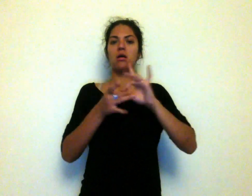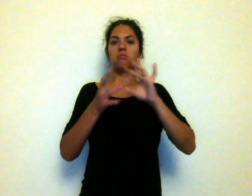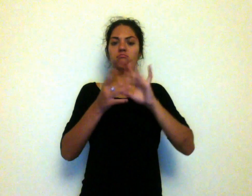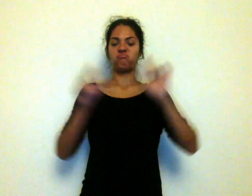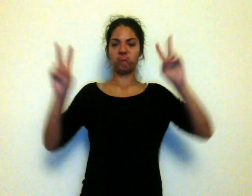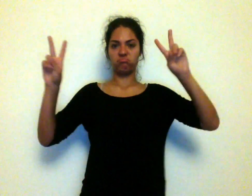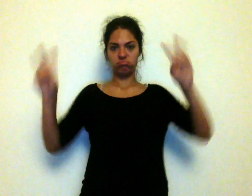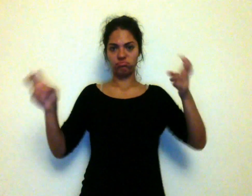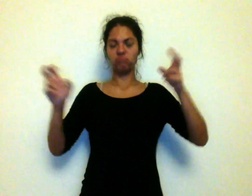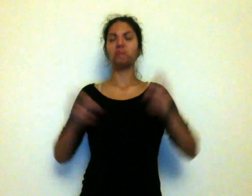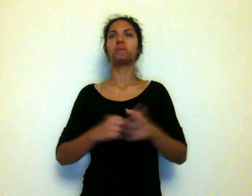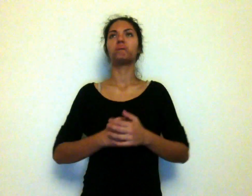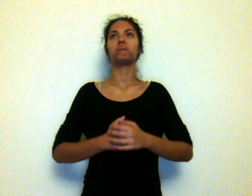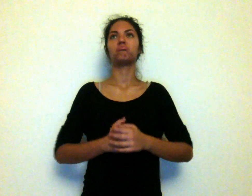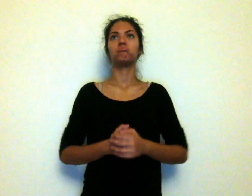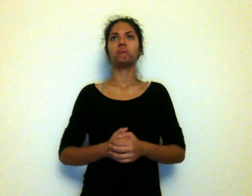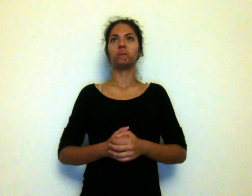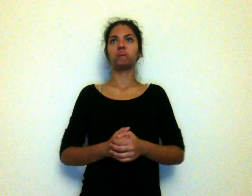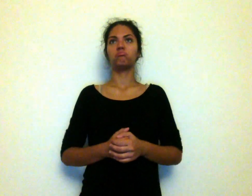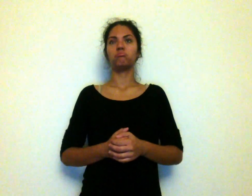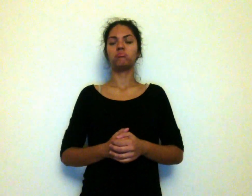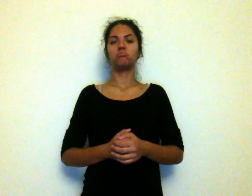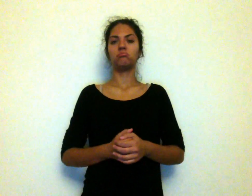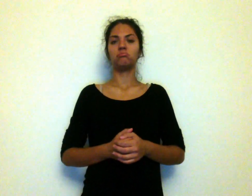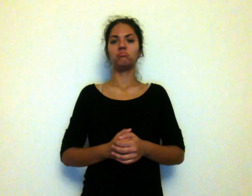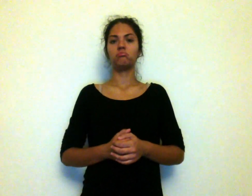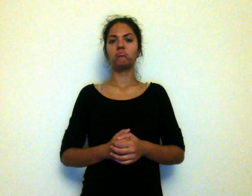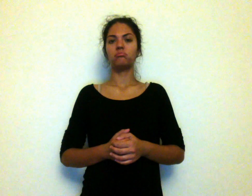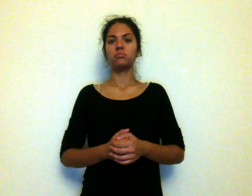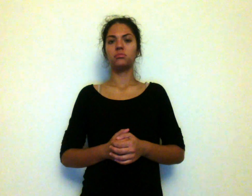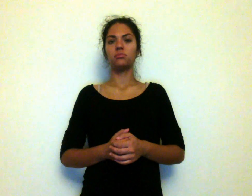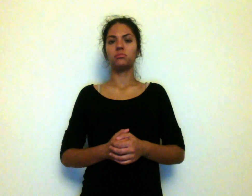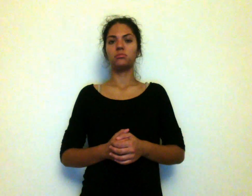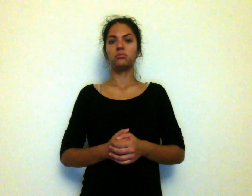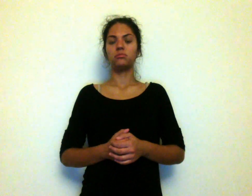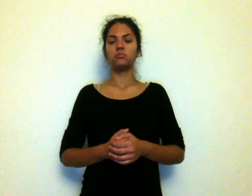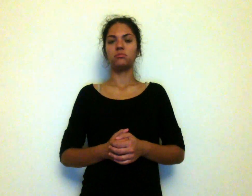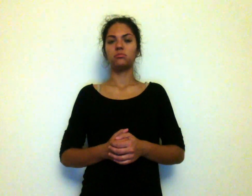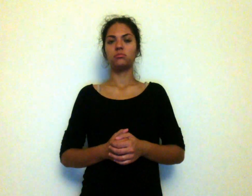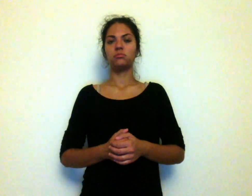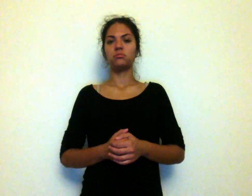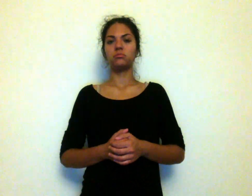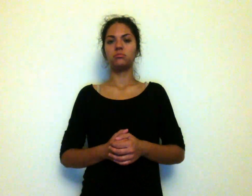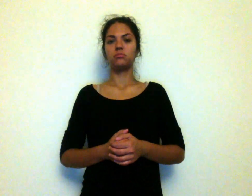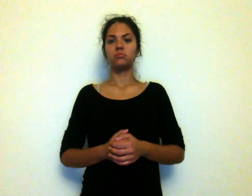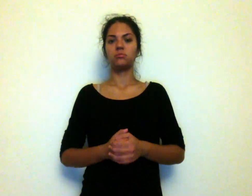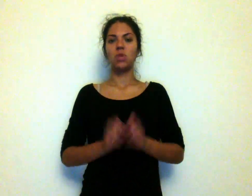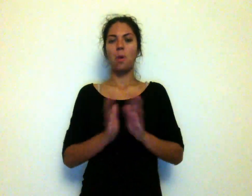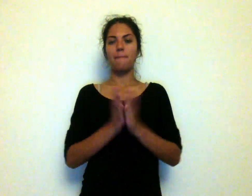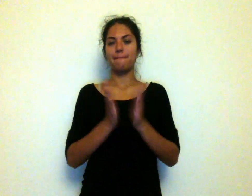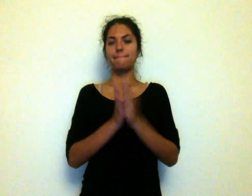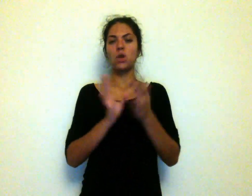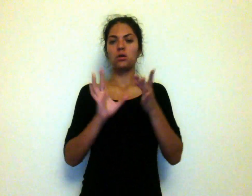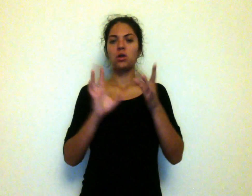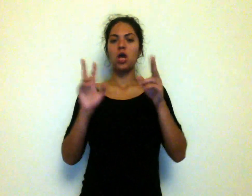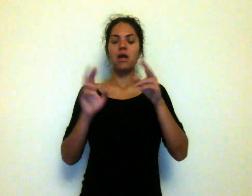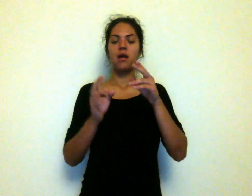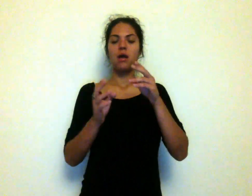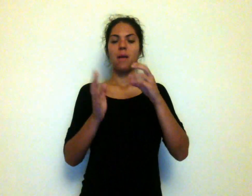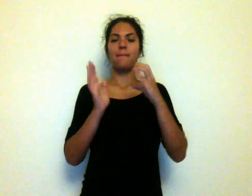O Jerusalem, Is Paris Burning, Freedom at Midnight, that great trilogy, one on India, one on France, one on Israel, and this one,